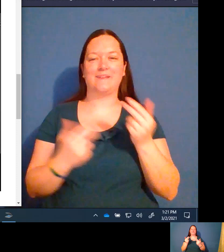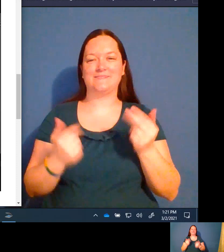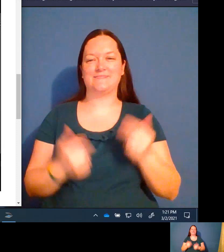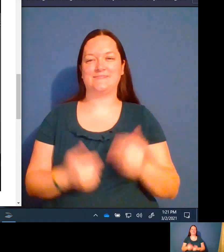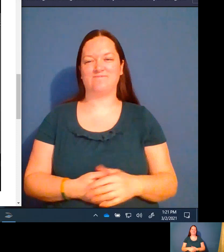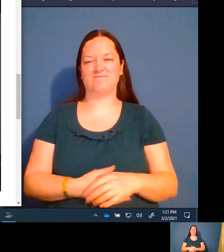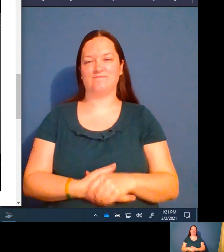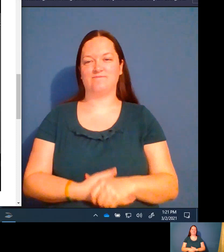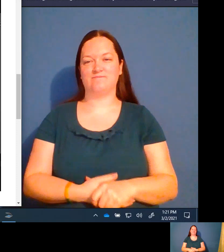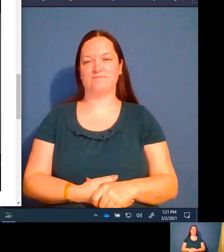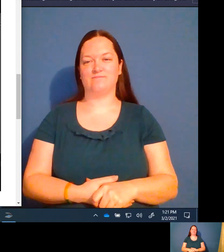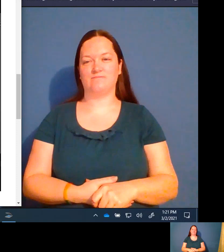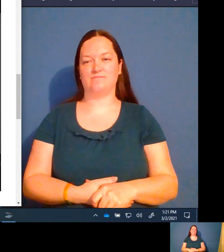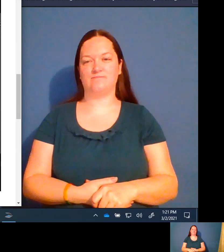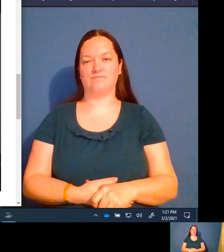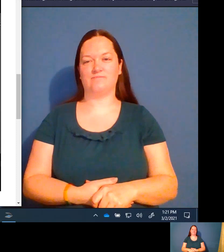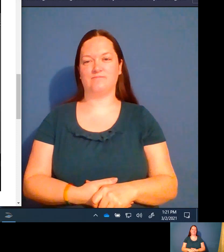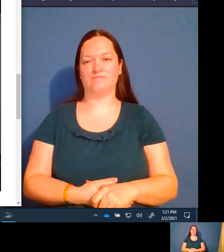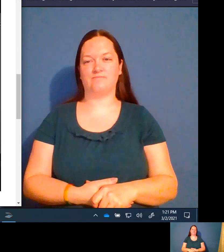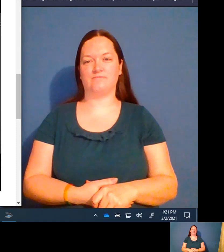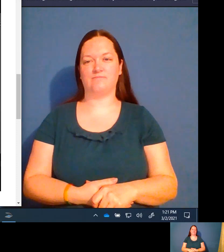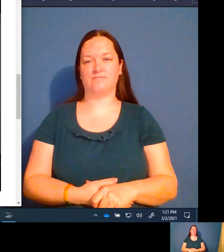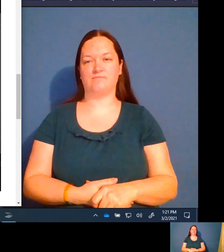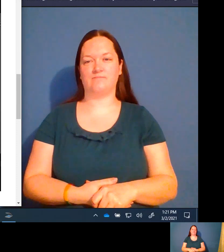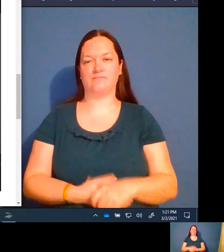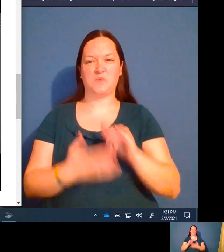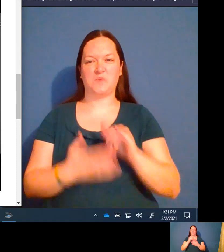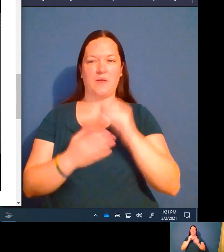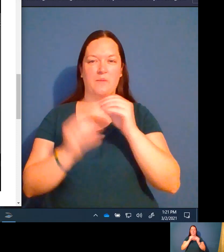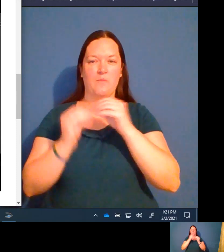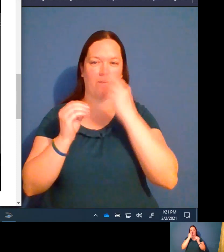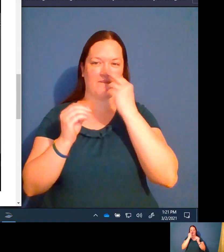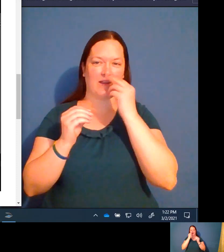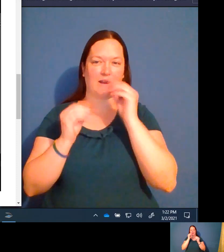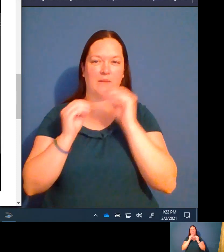What do we say? I think that would be funny. Let's do that.